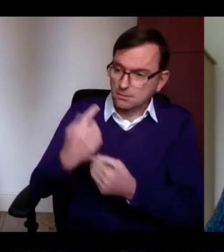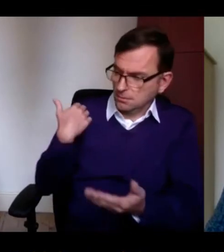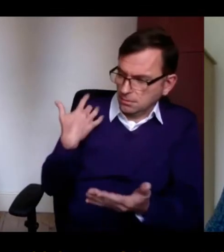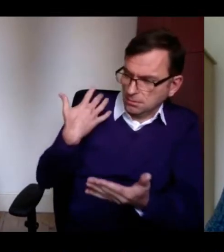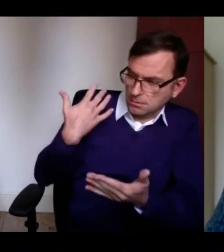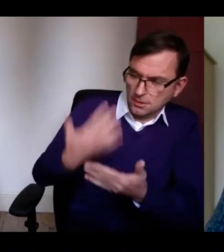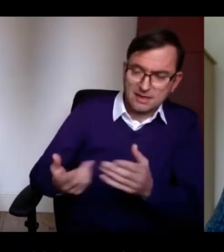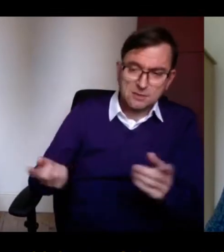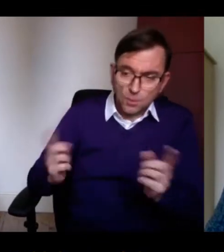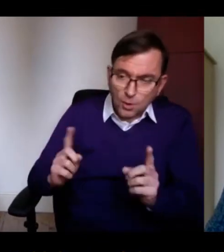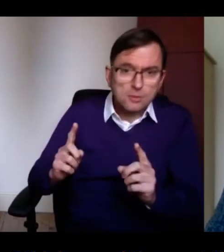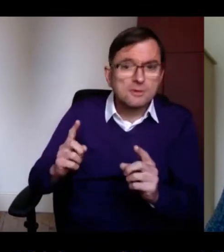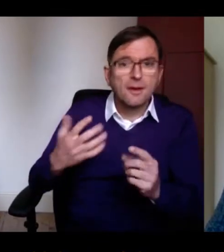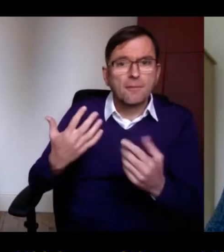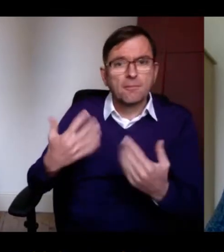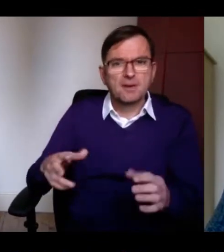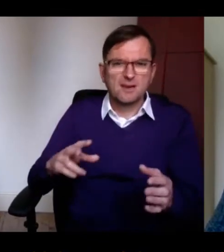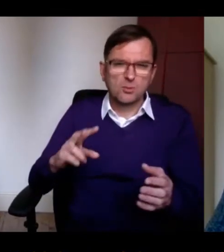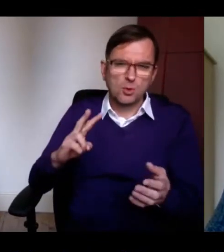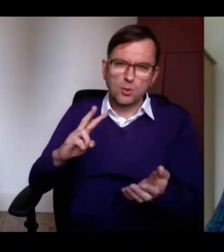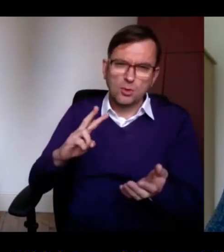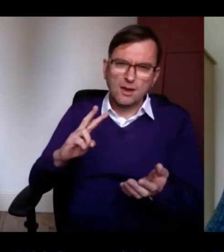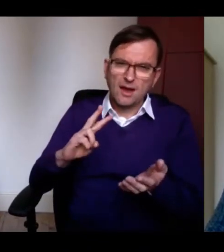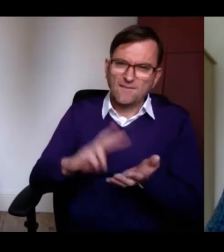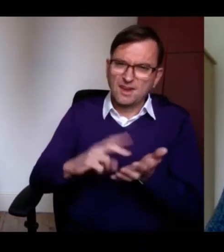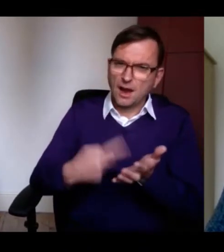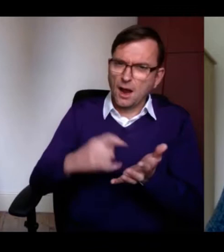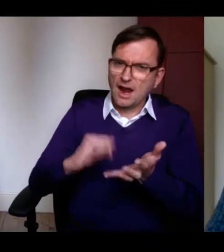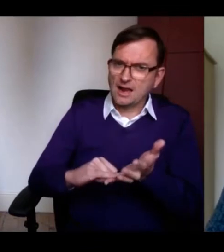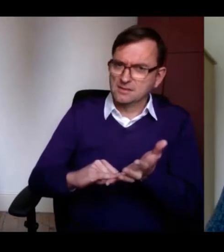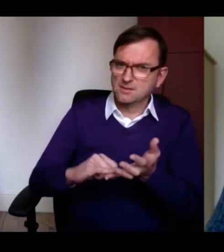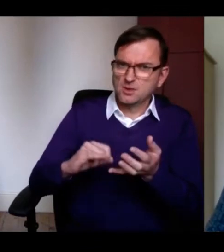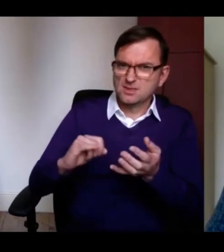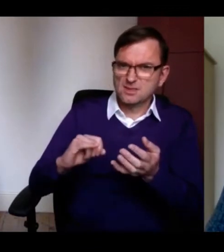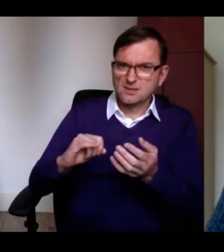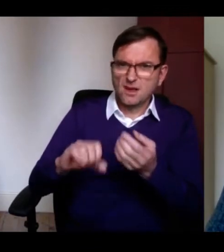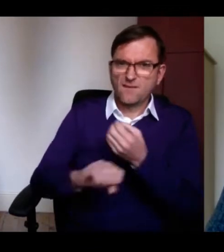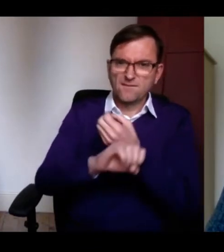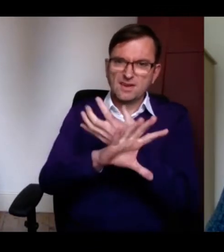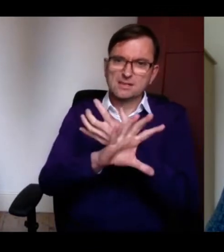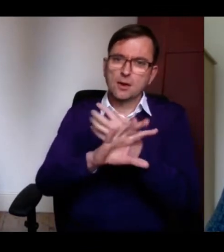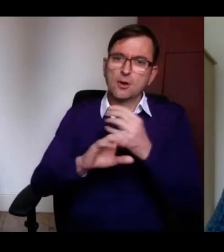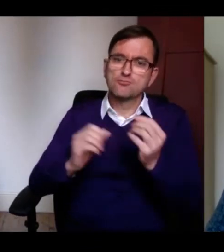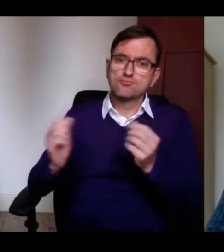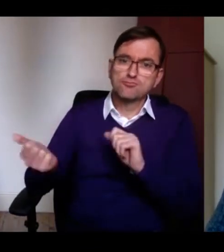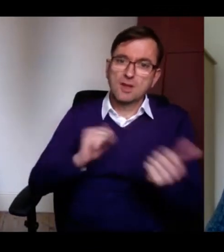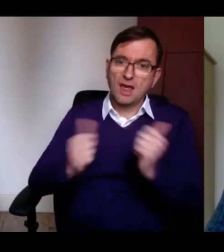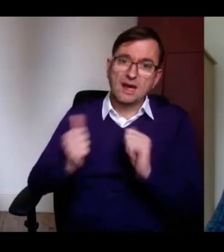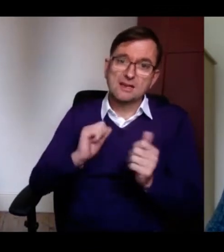I think one of the great things that's happened in the last few years is VRS, which is